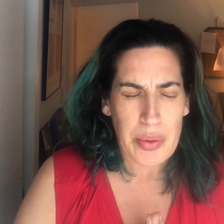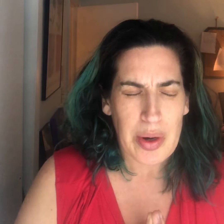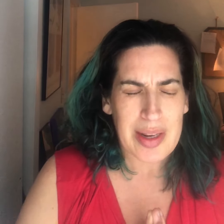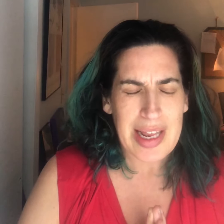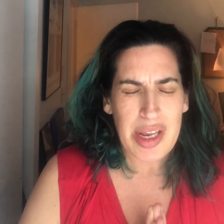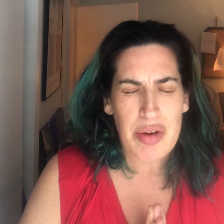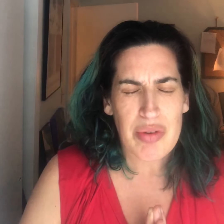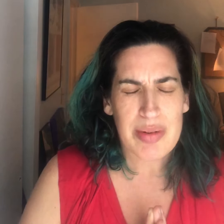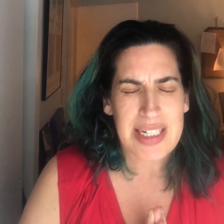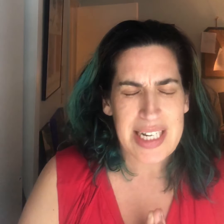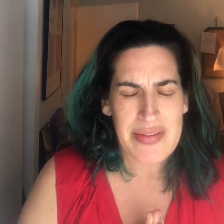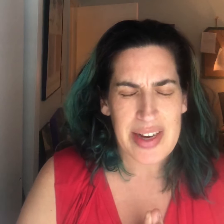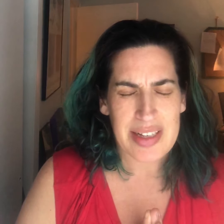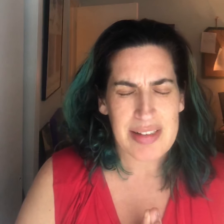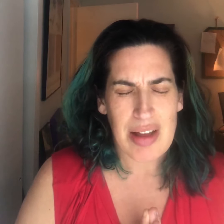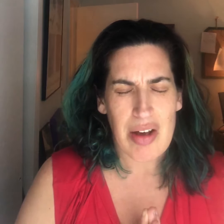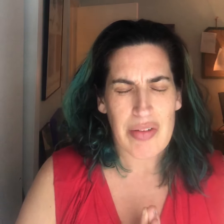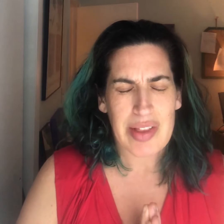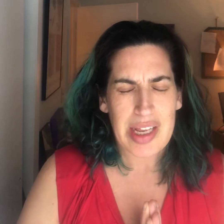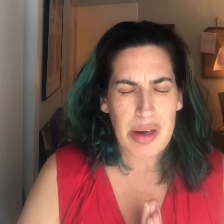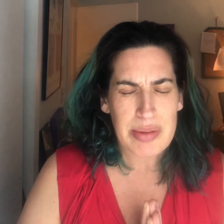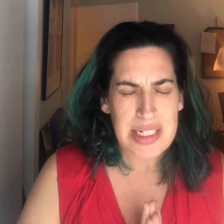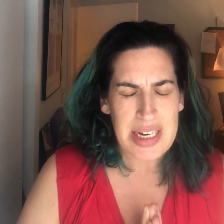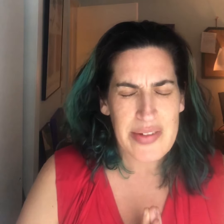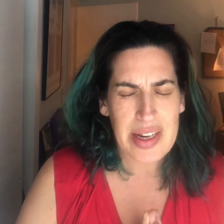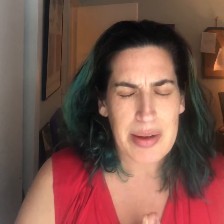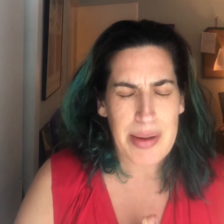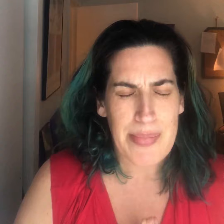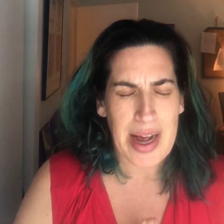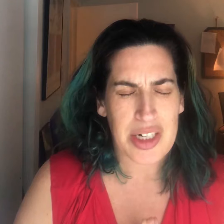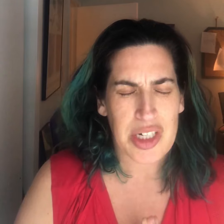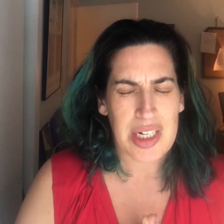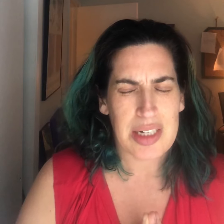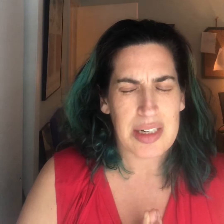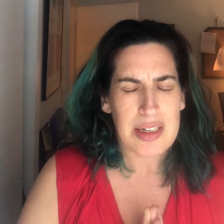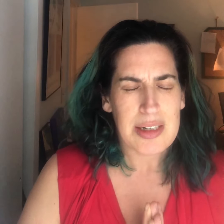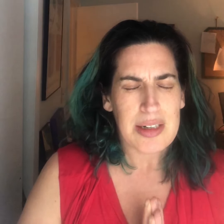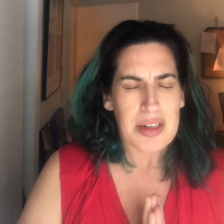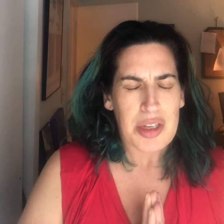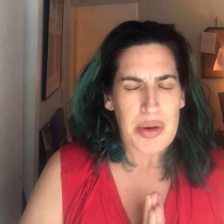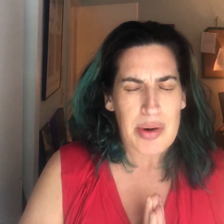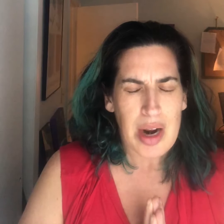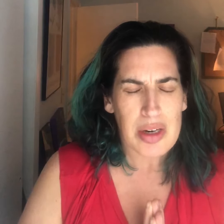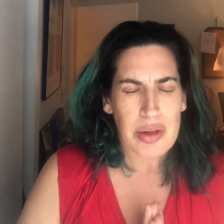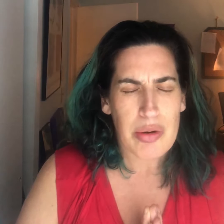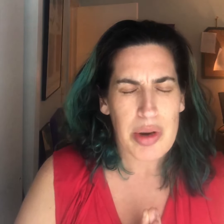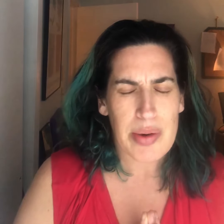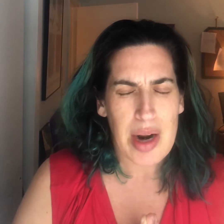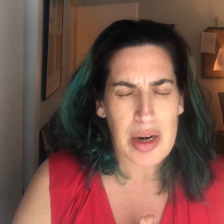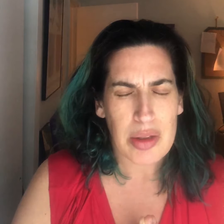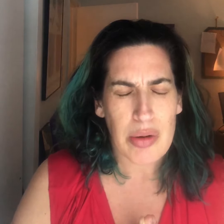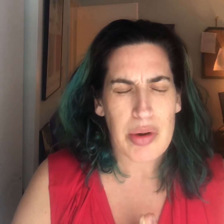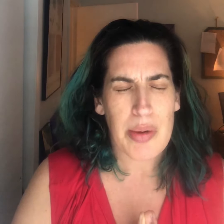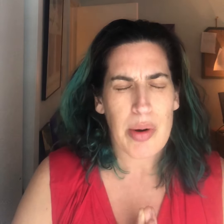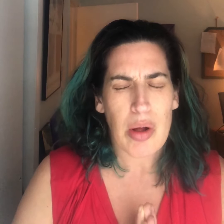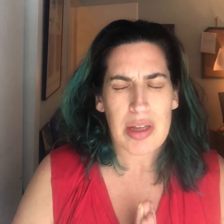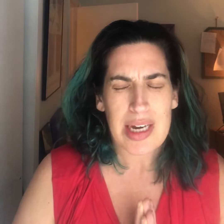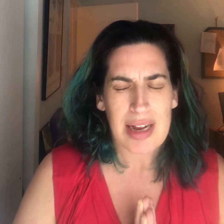Thank you for receiving this love. Thank you for receiving the compassion. You are not alone. You are not alone. You are all connected.